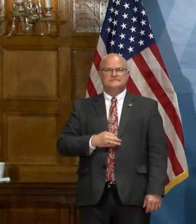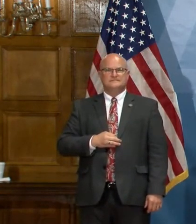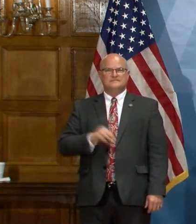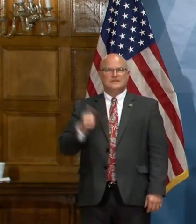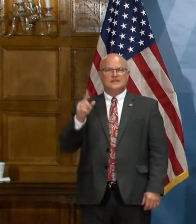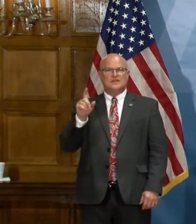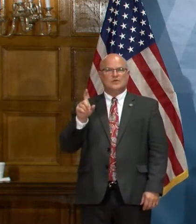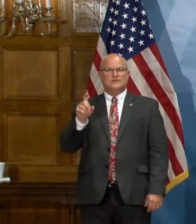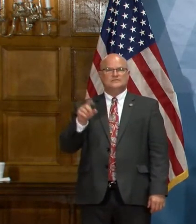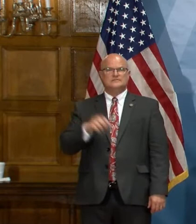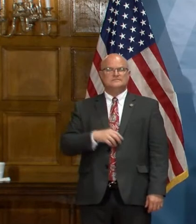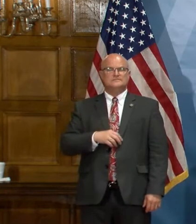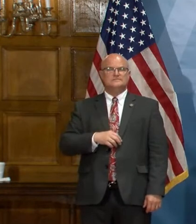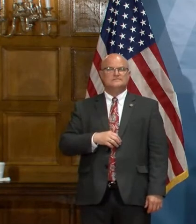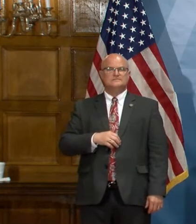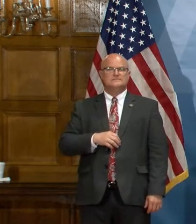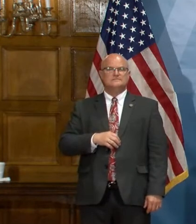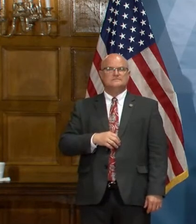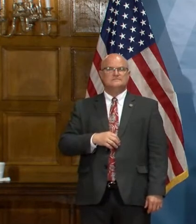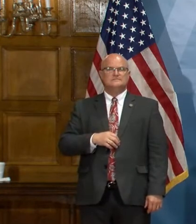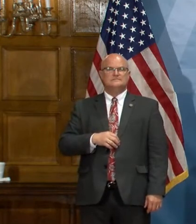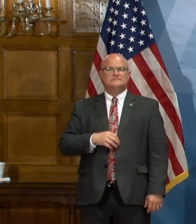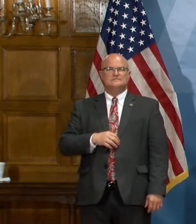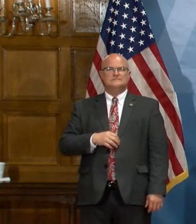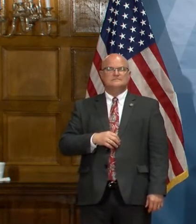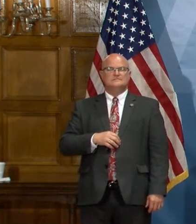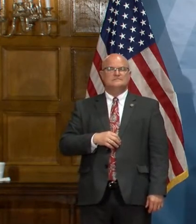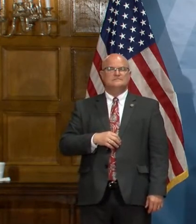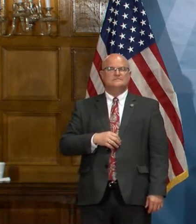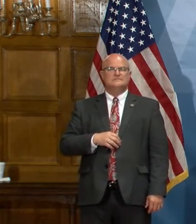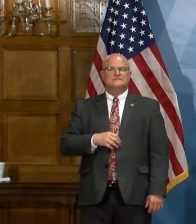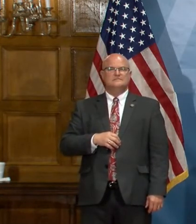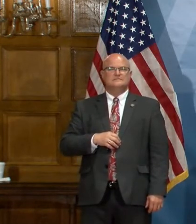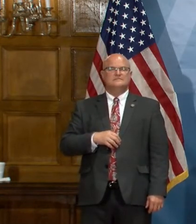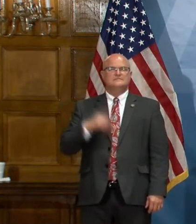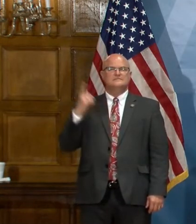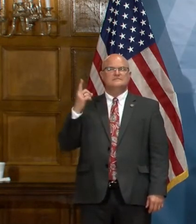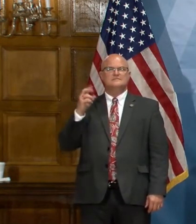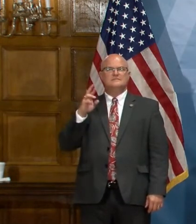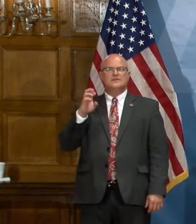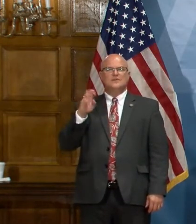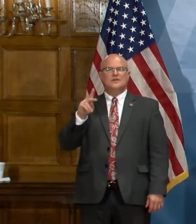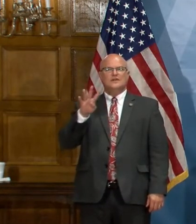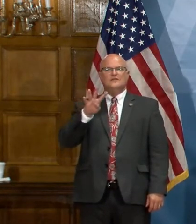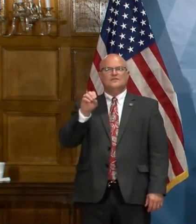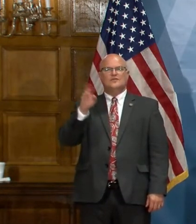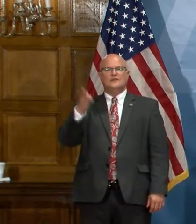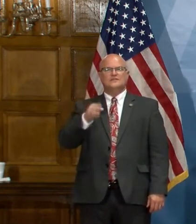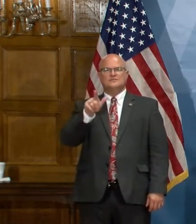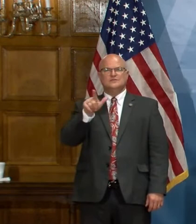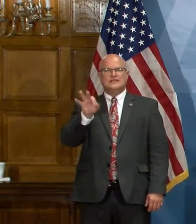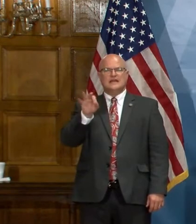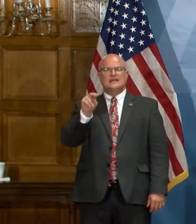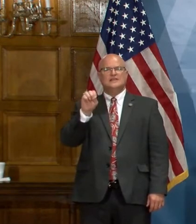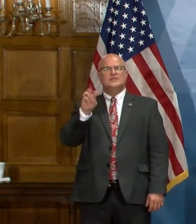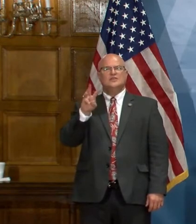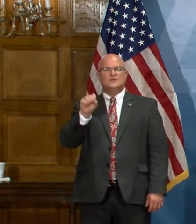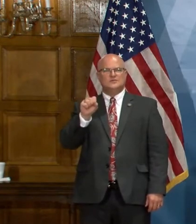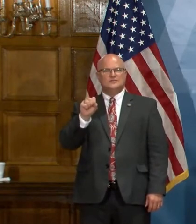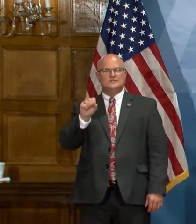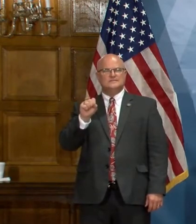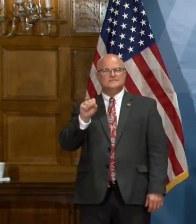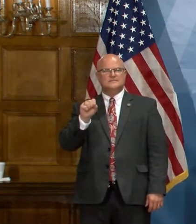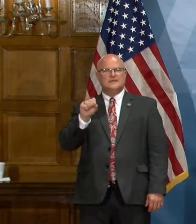Is there another question? Good afternoon, Governor. Good afternoon. It's Brett Raines of 4029 News. 2 quick questions.